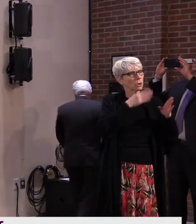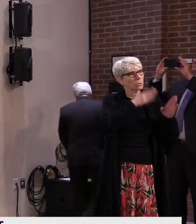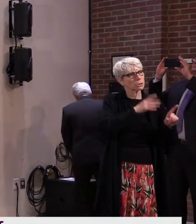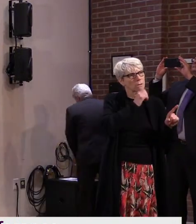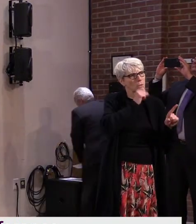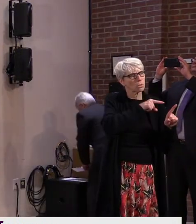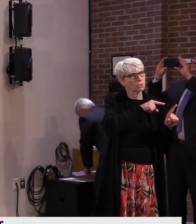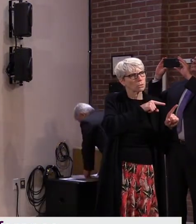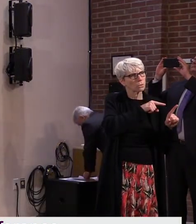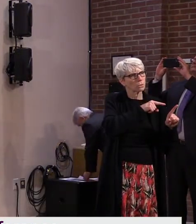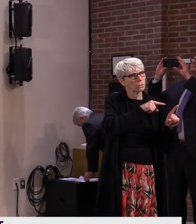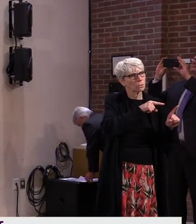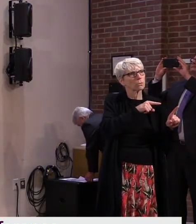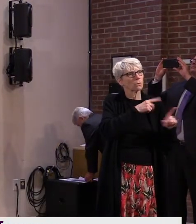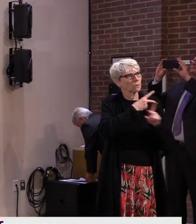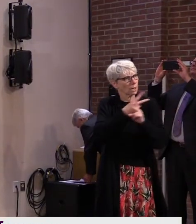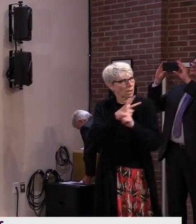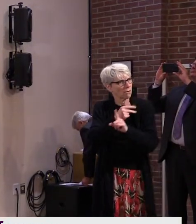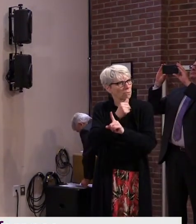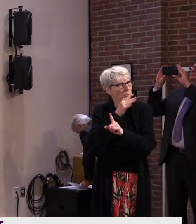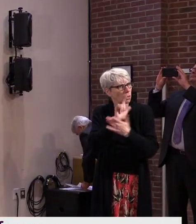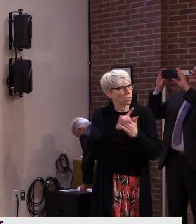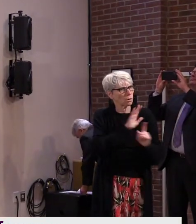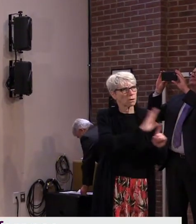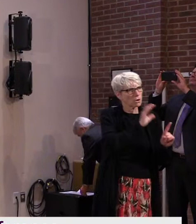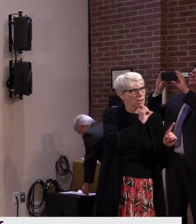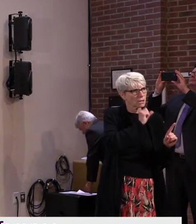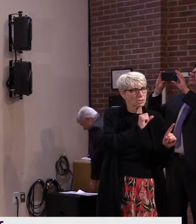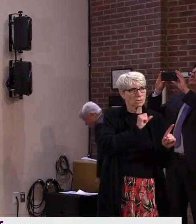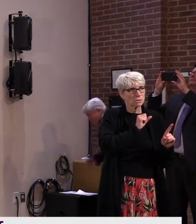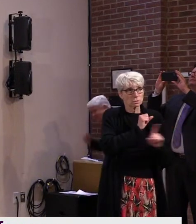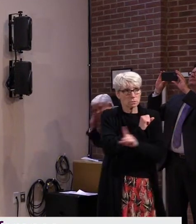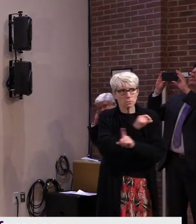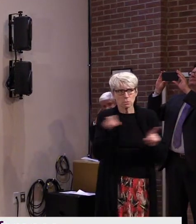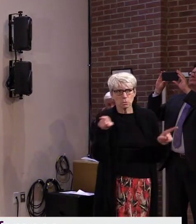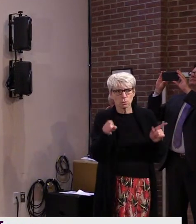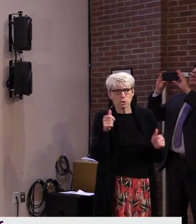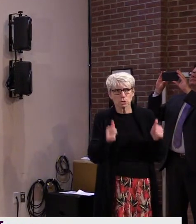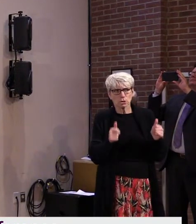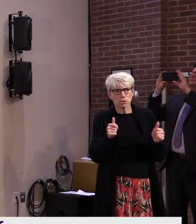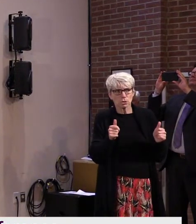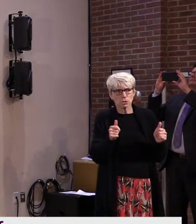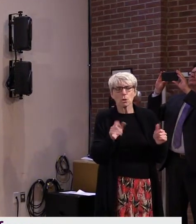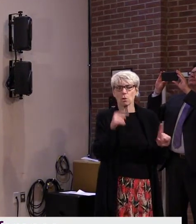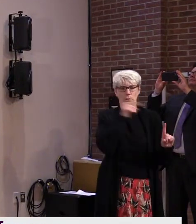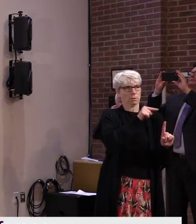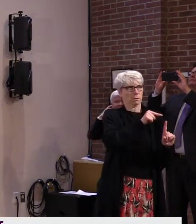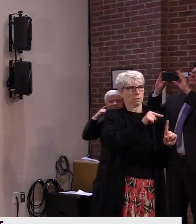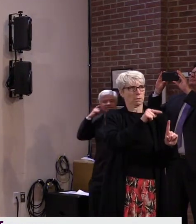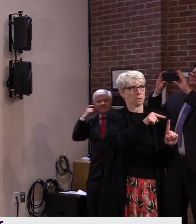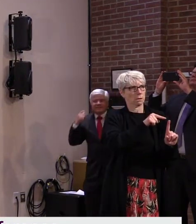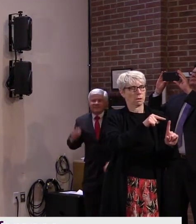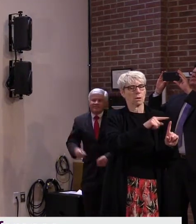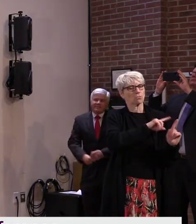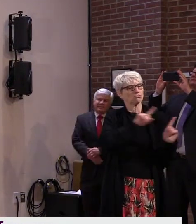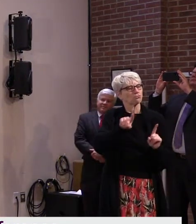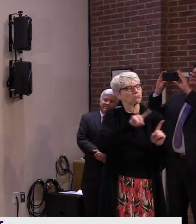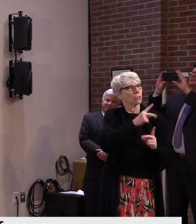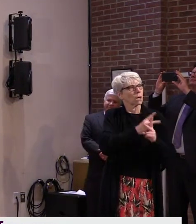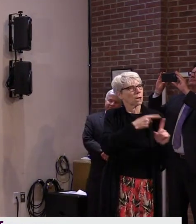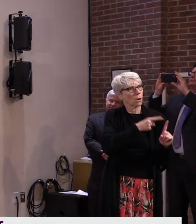I do not know the age of the mother-in-law, the person with cancer? No, the person who wants the